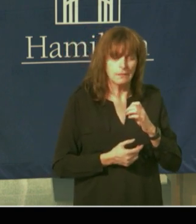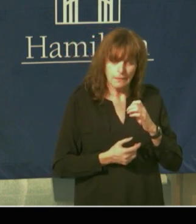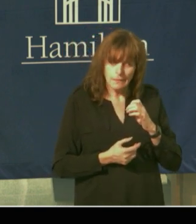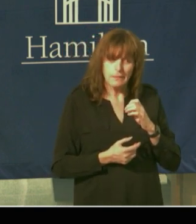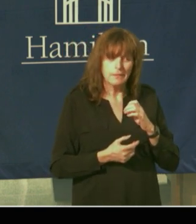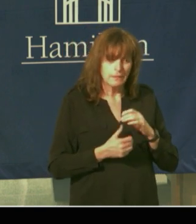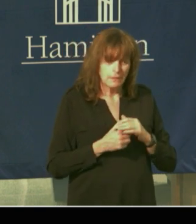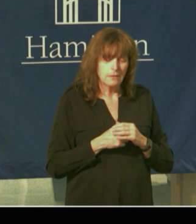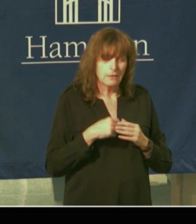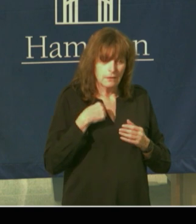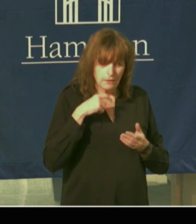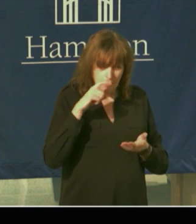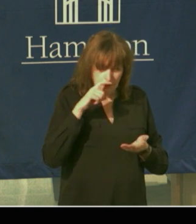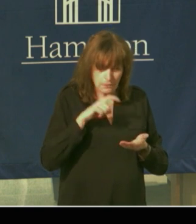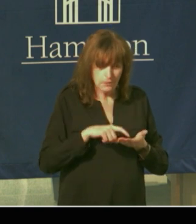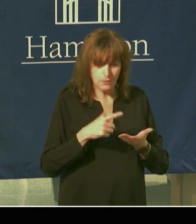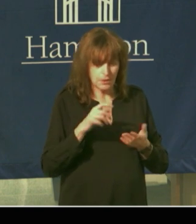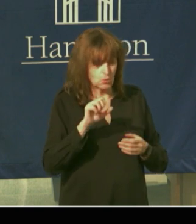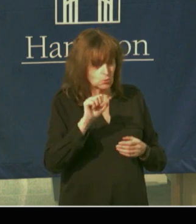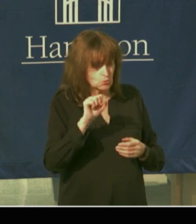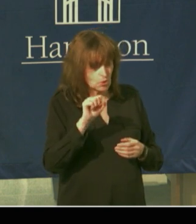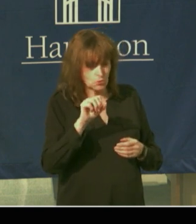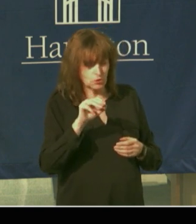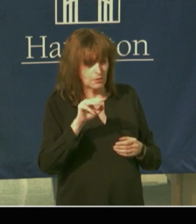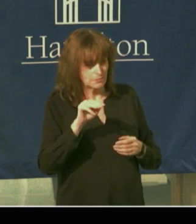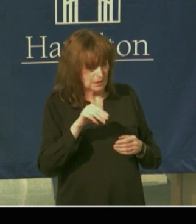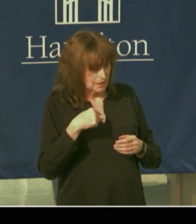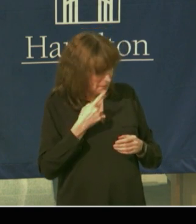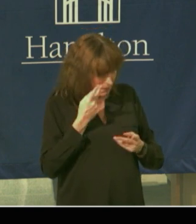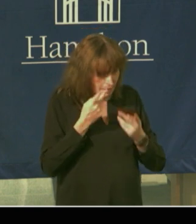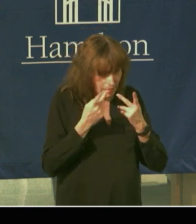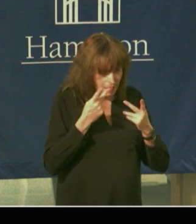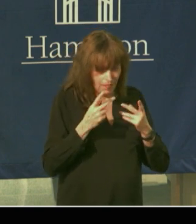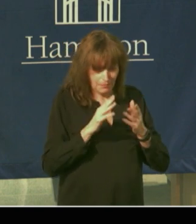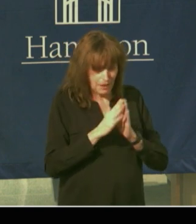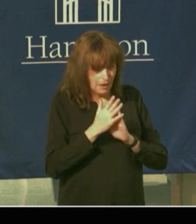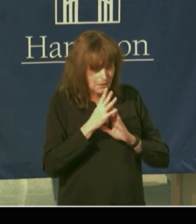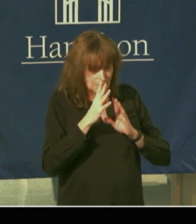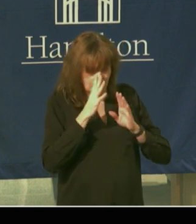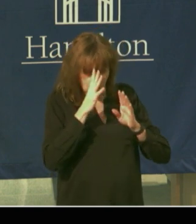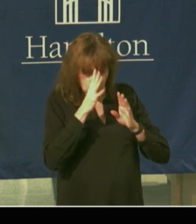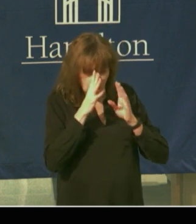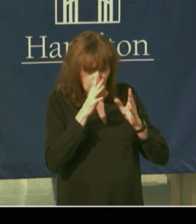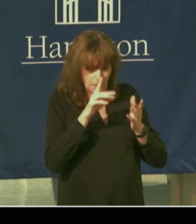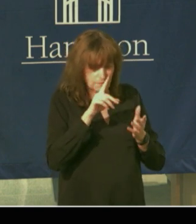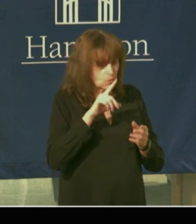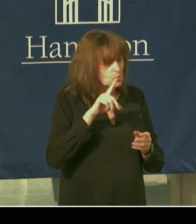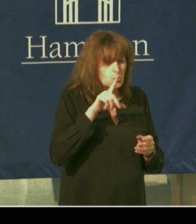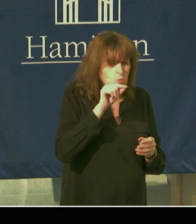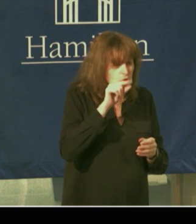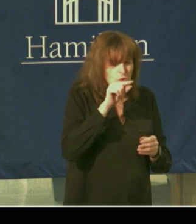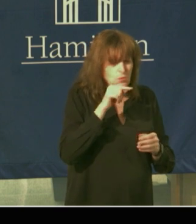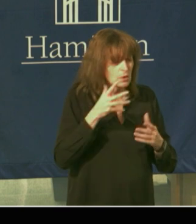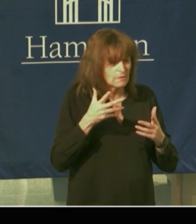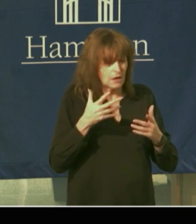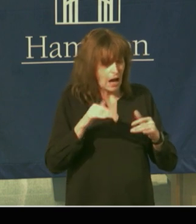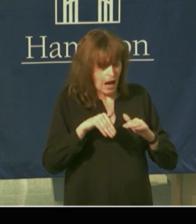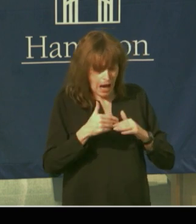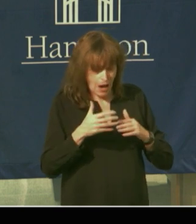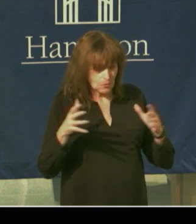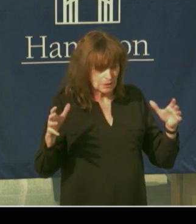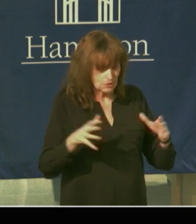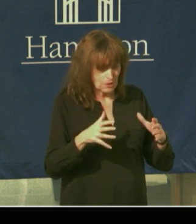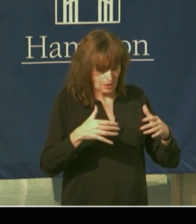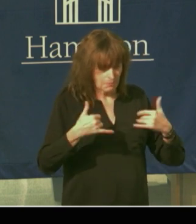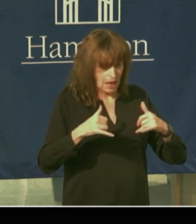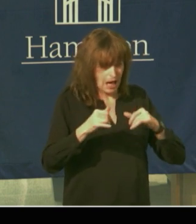forth. Anyways, Paul, we're going to come back to you now. We talked about closures, and I know this is a bit of a moving target, but the question has